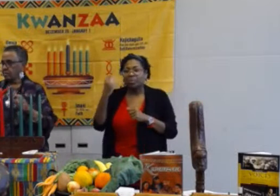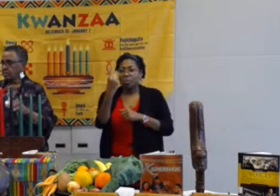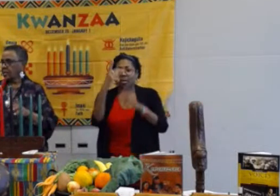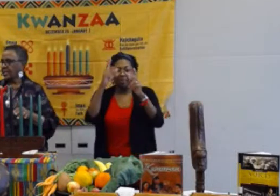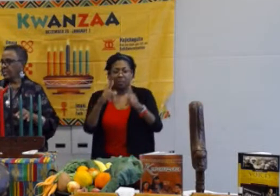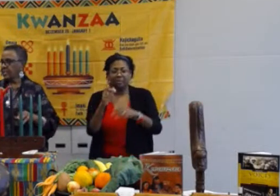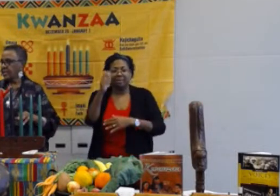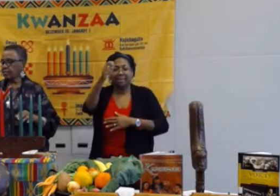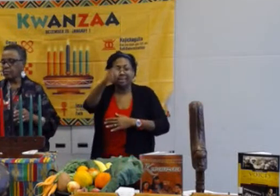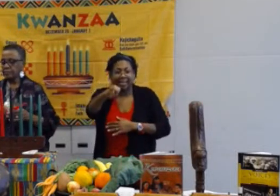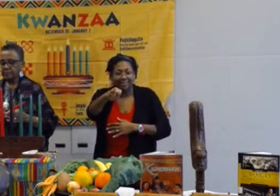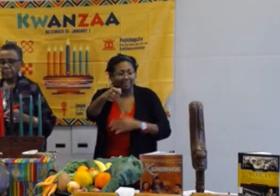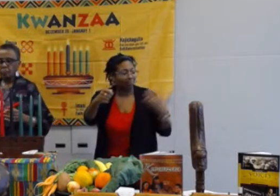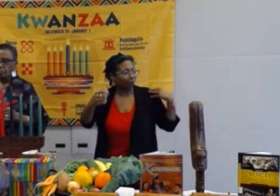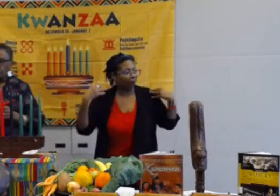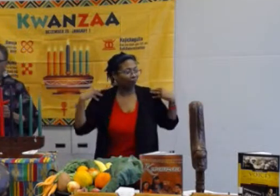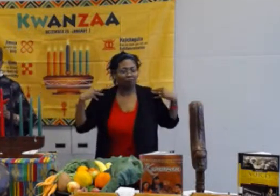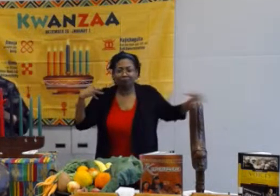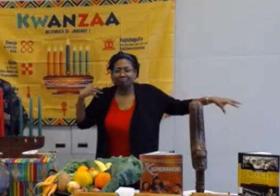person lights the candle.